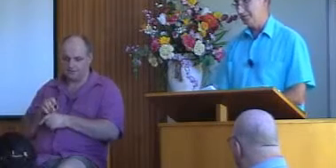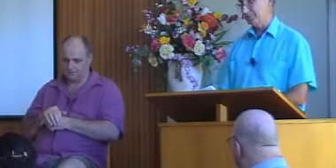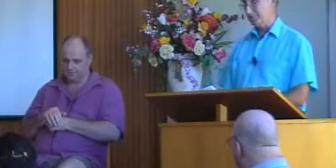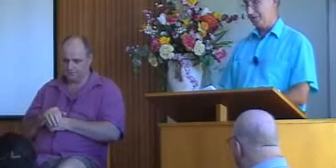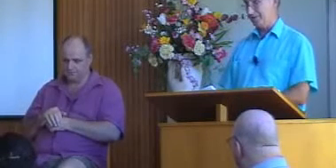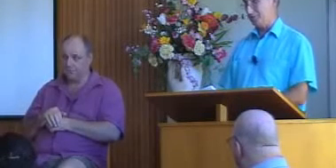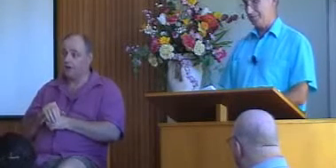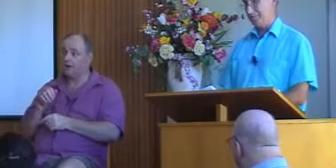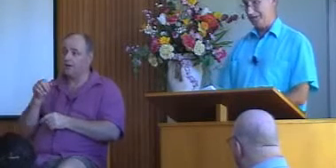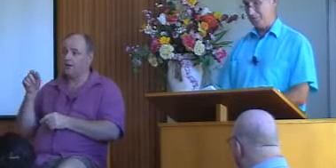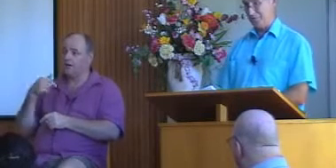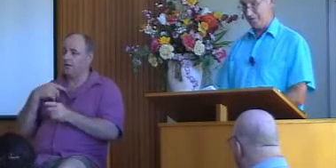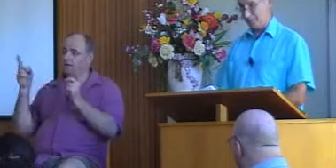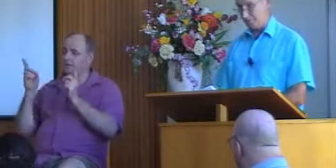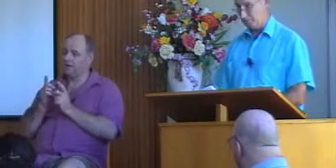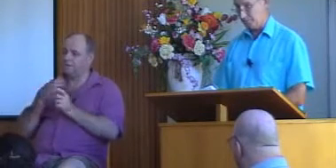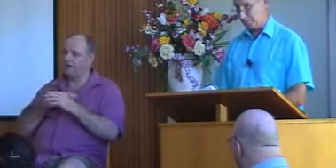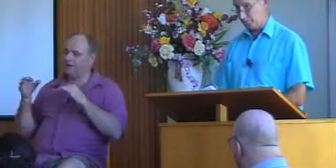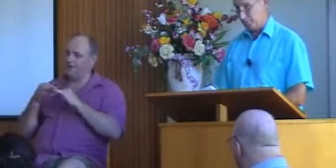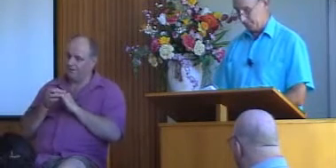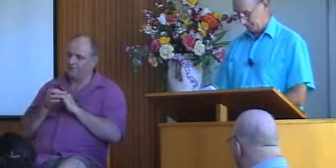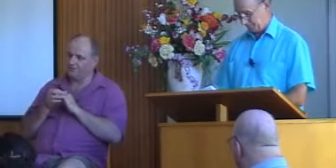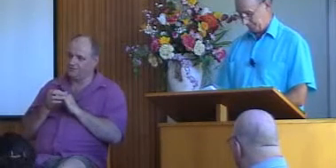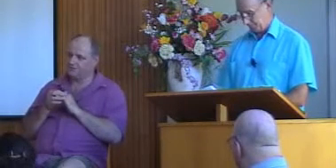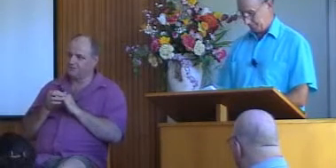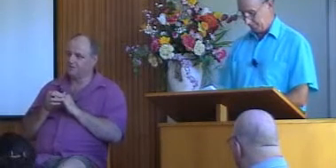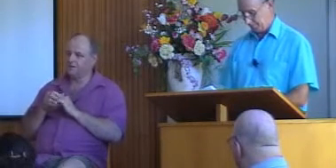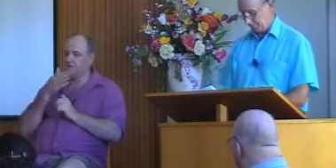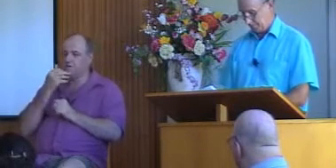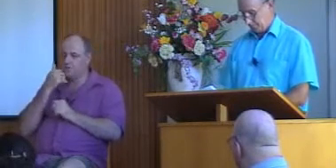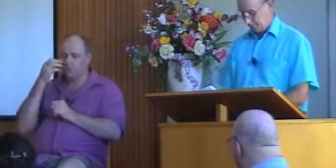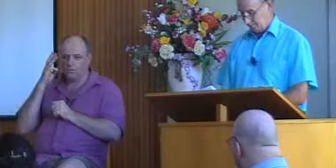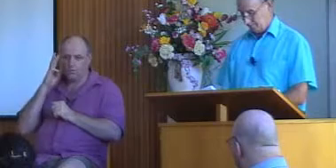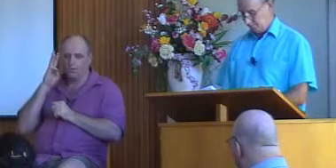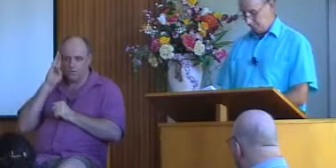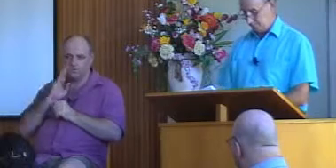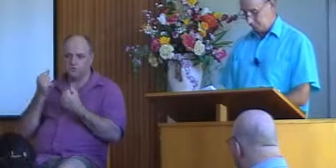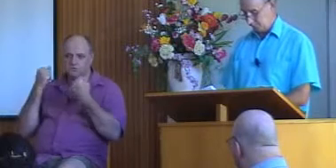outside, she's one of those people that are beautiful on the inside as well.